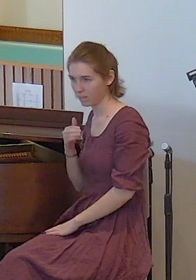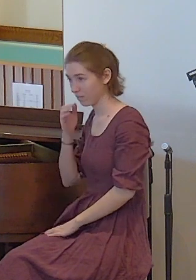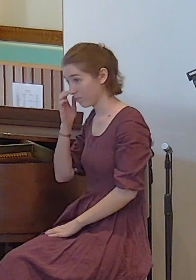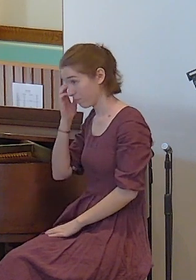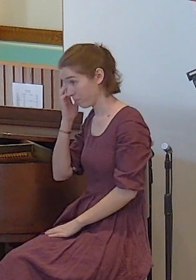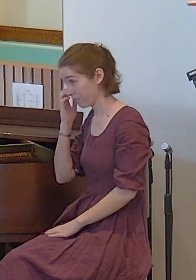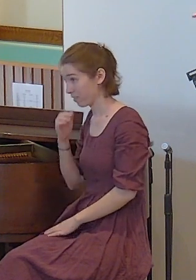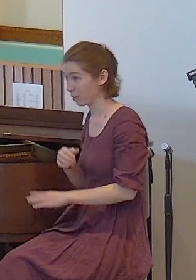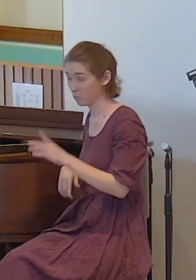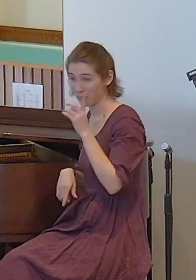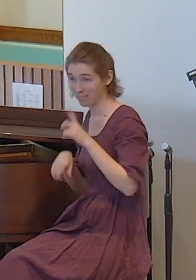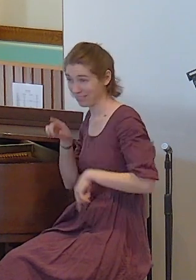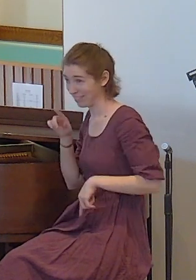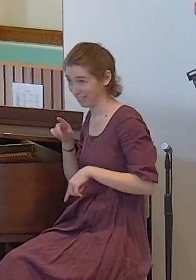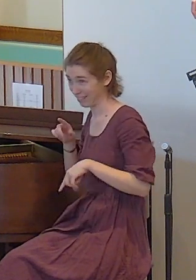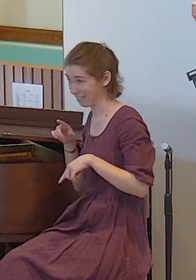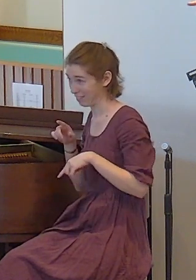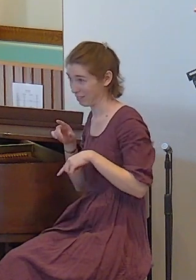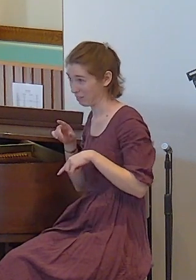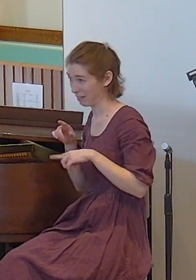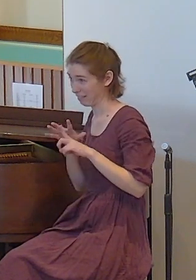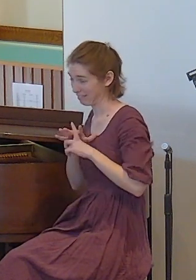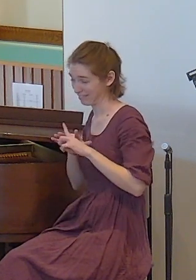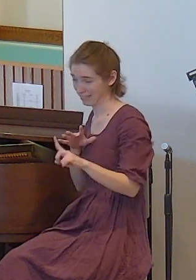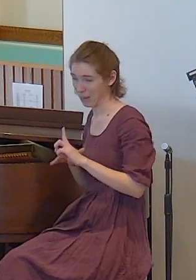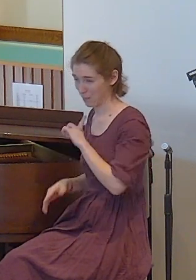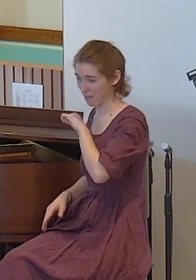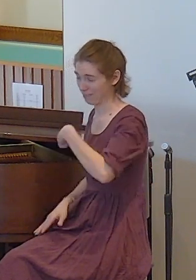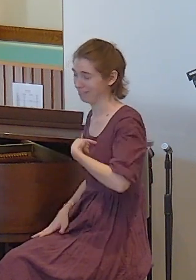You can't get rid of us.